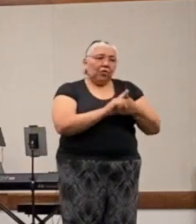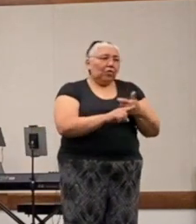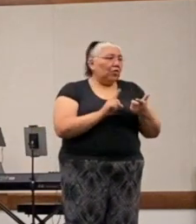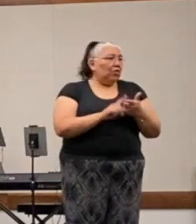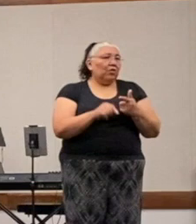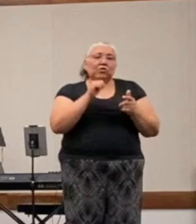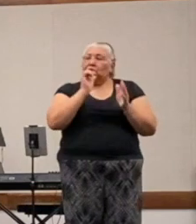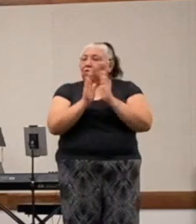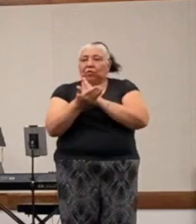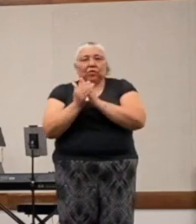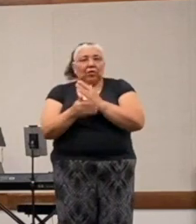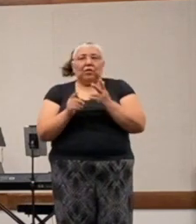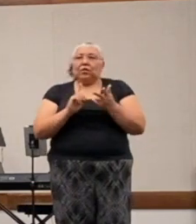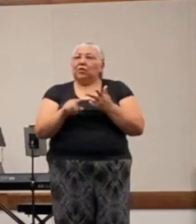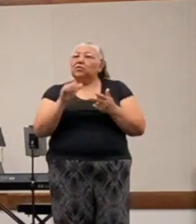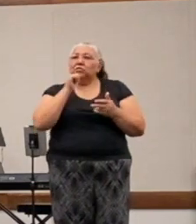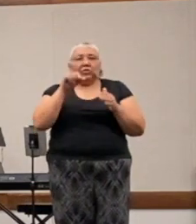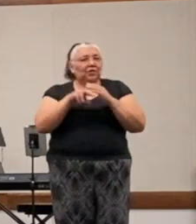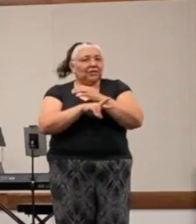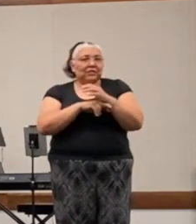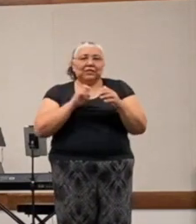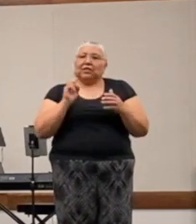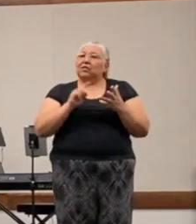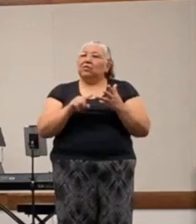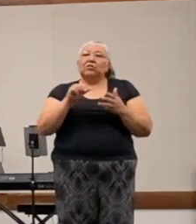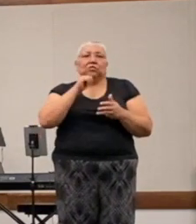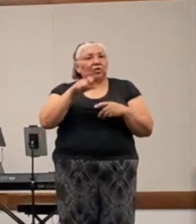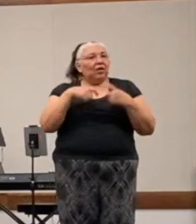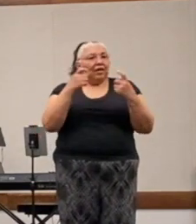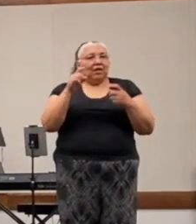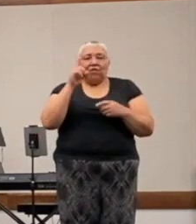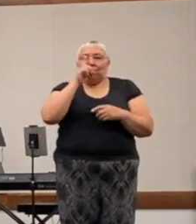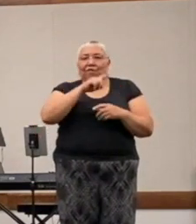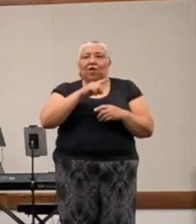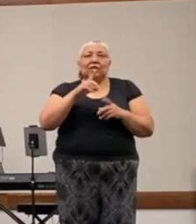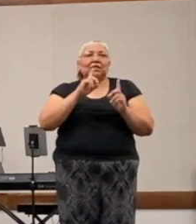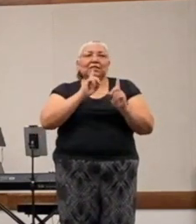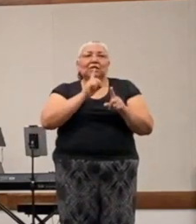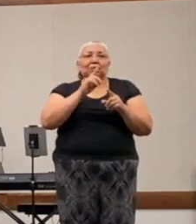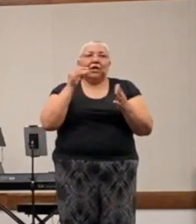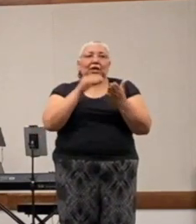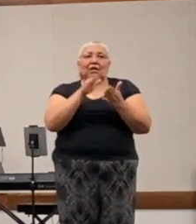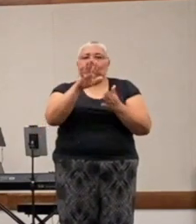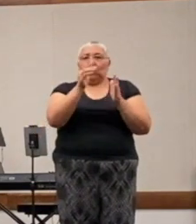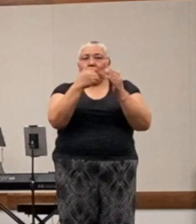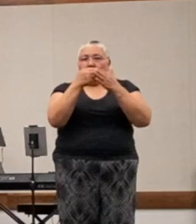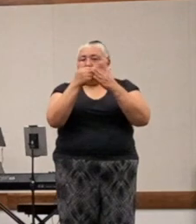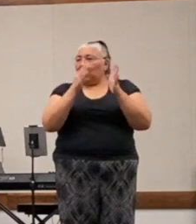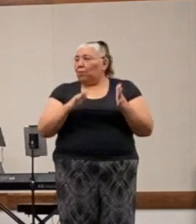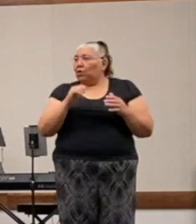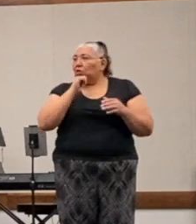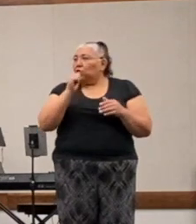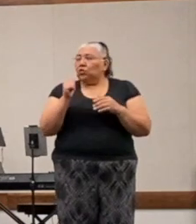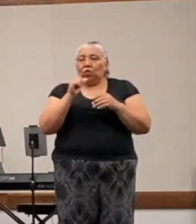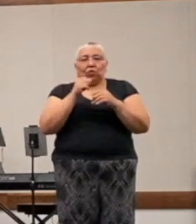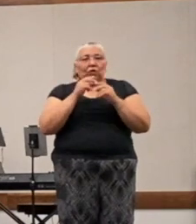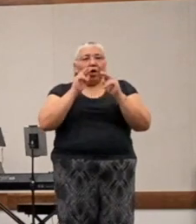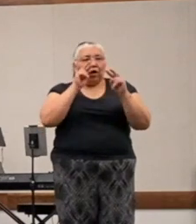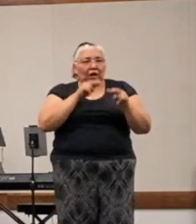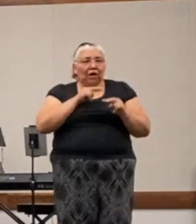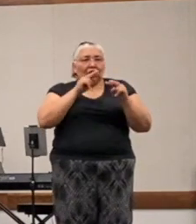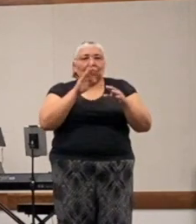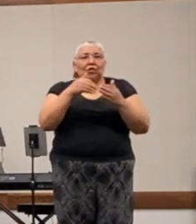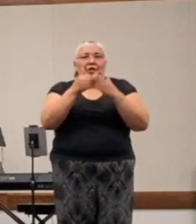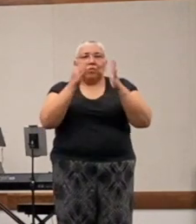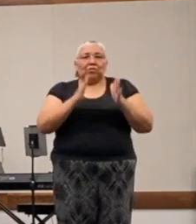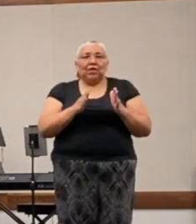commit adultery. Do not steal. Do not give false testimony against your neighbor. Do not covet your neighbor's house.